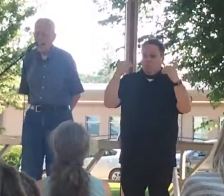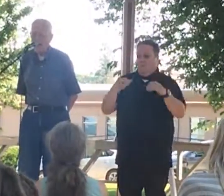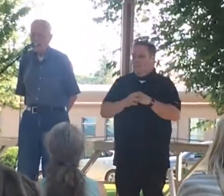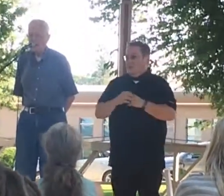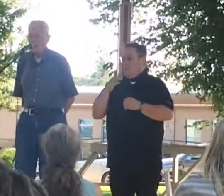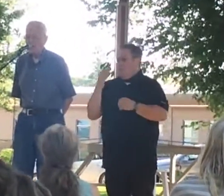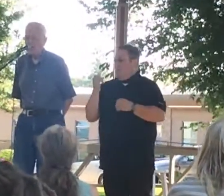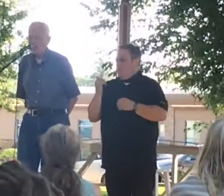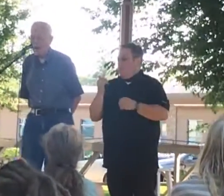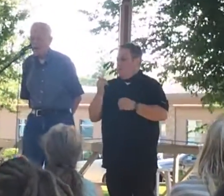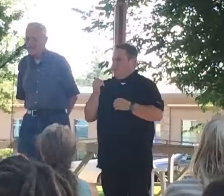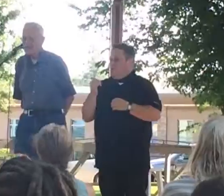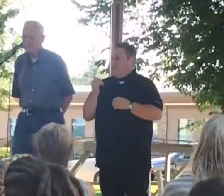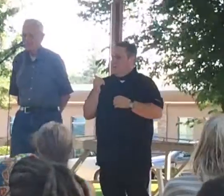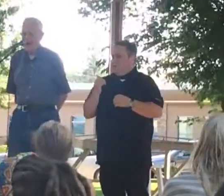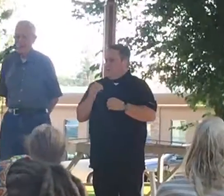is that?